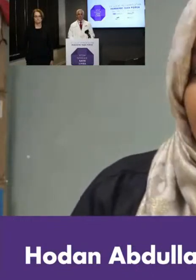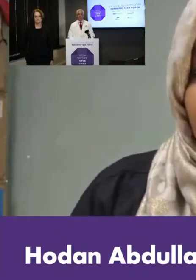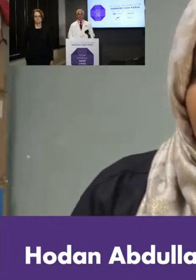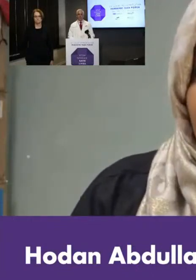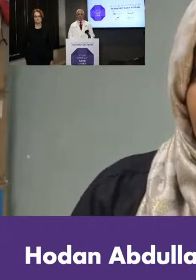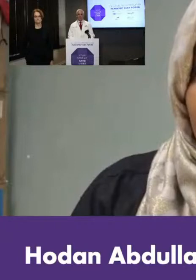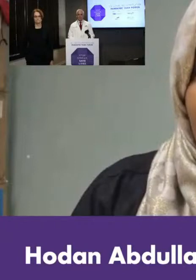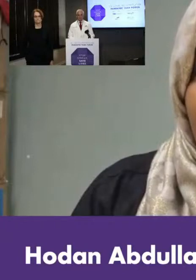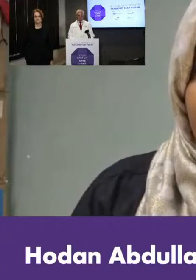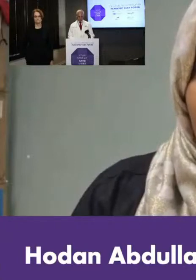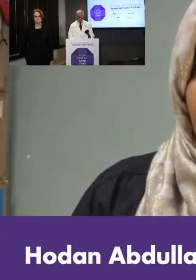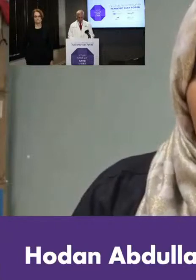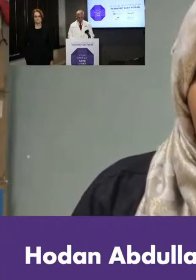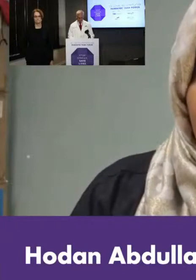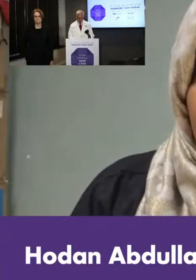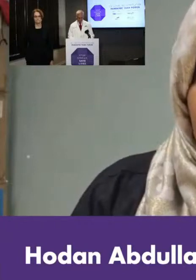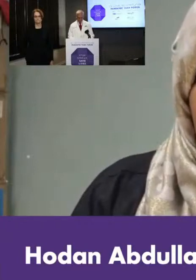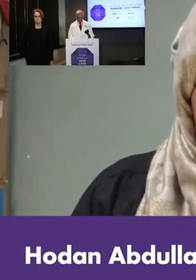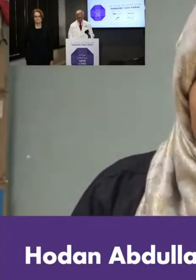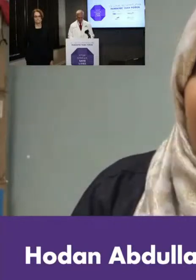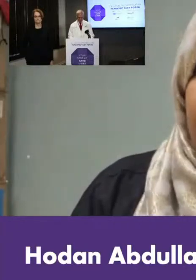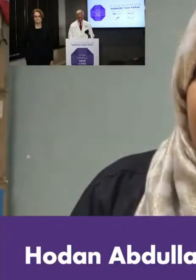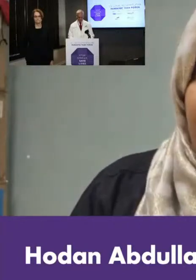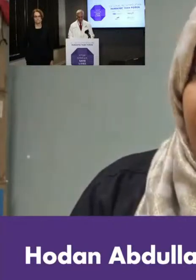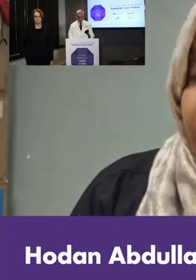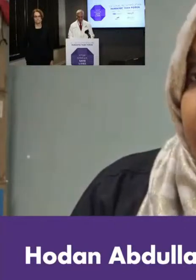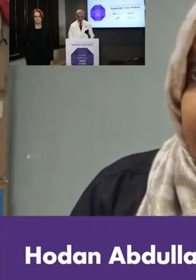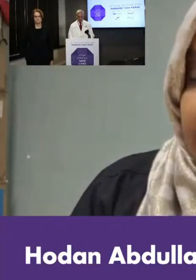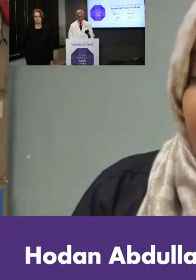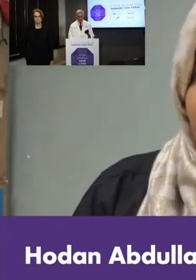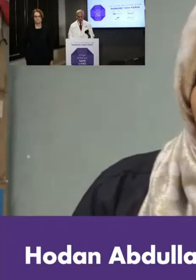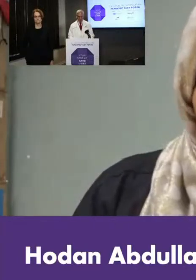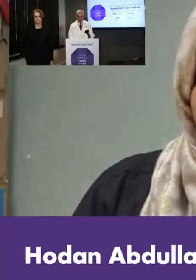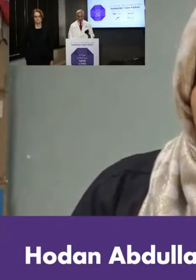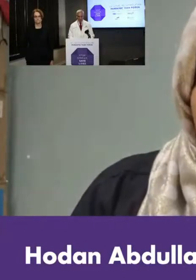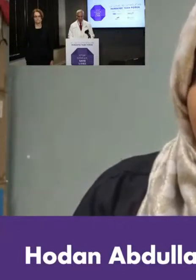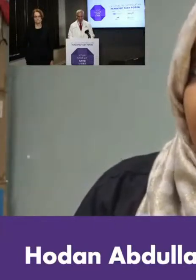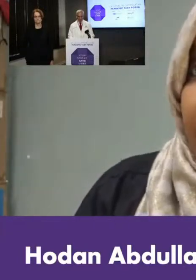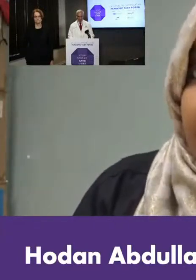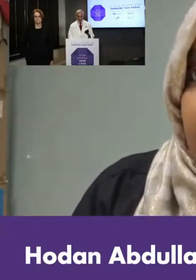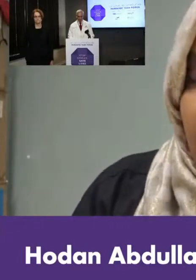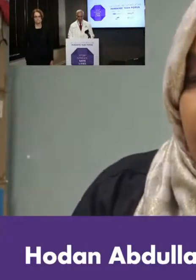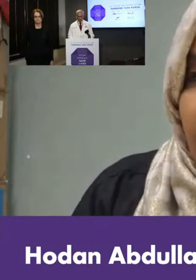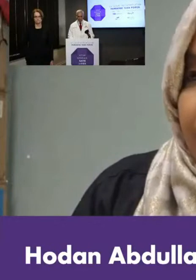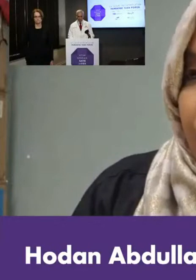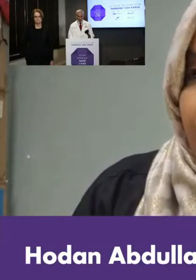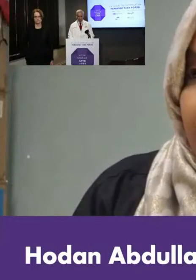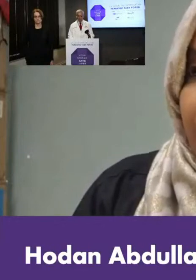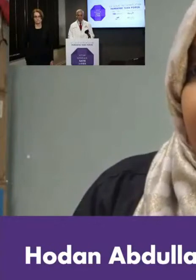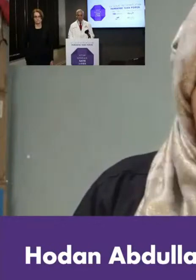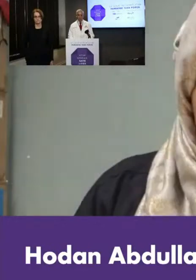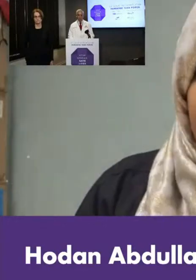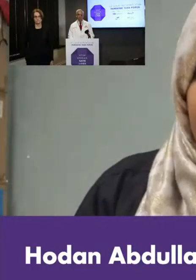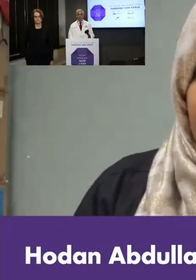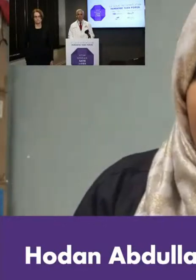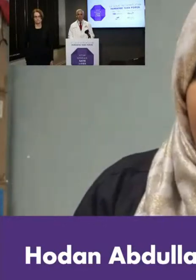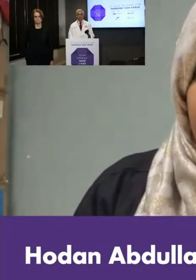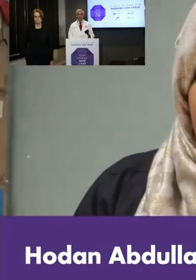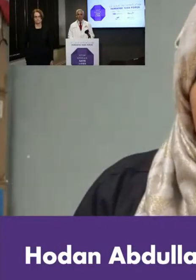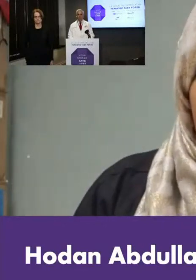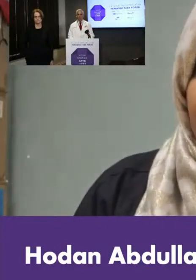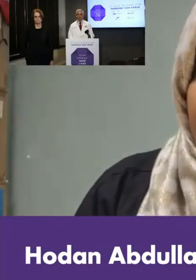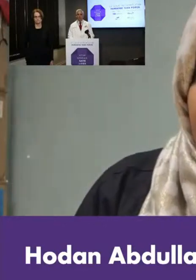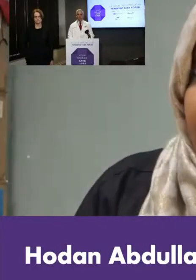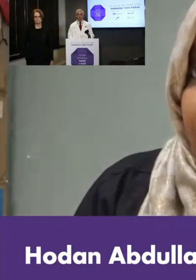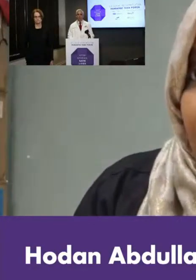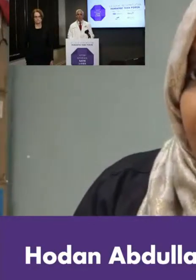I would want everyone to have followed all the established safety guidelines. I would want them to have their masks on. I don't want them to be there if they